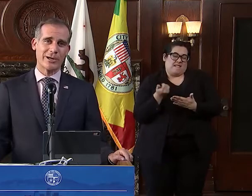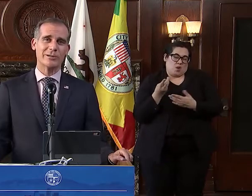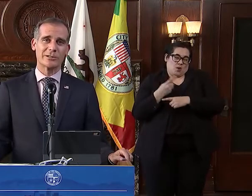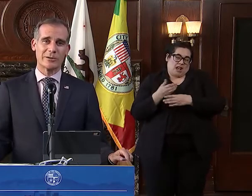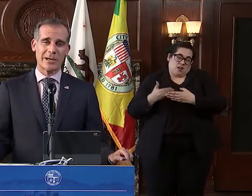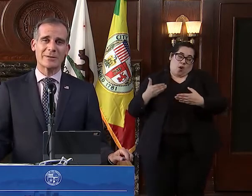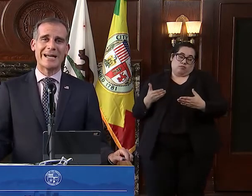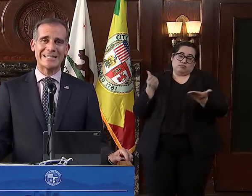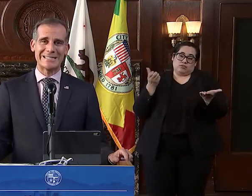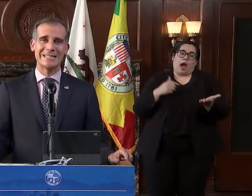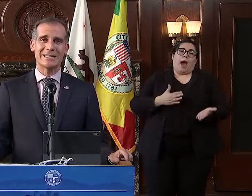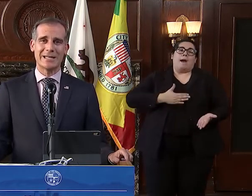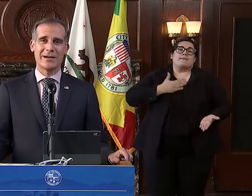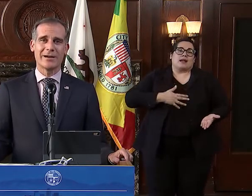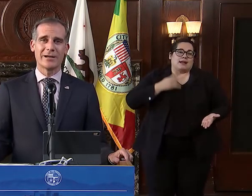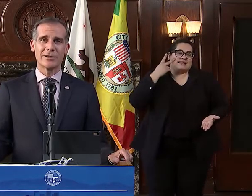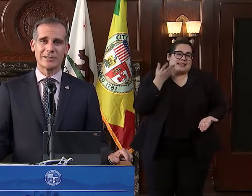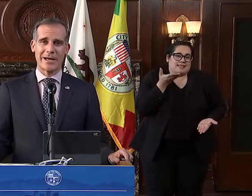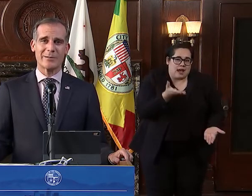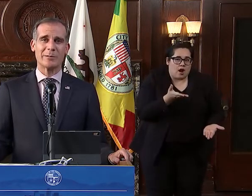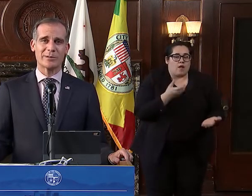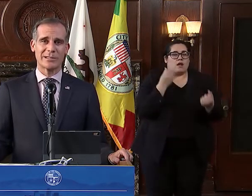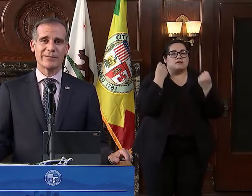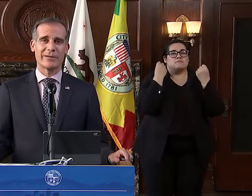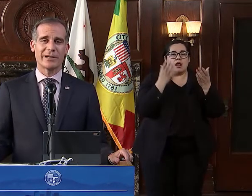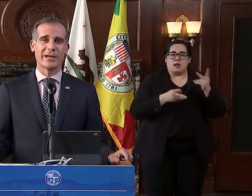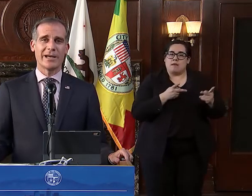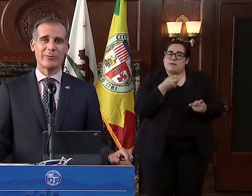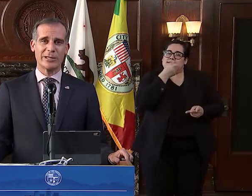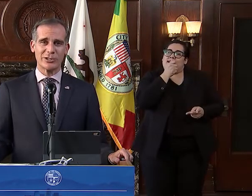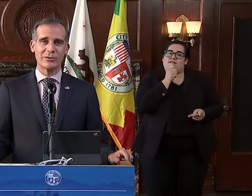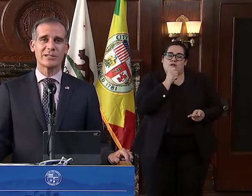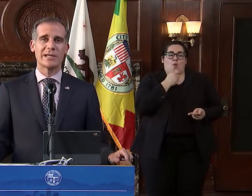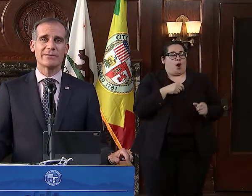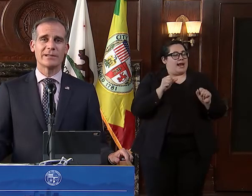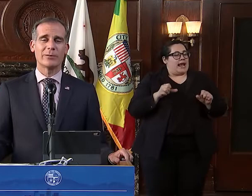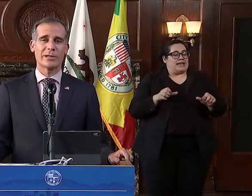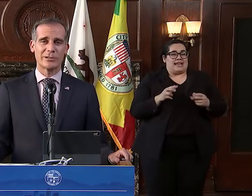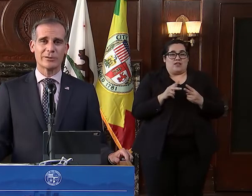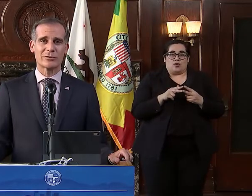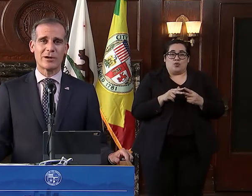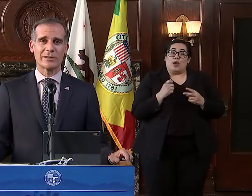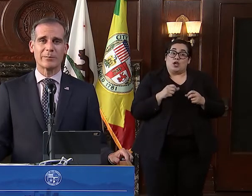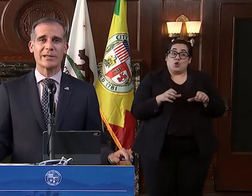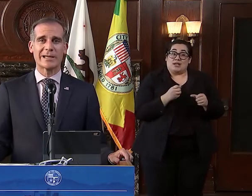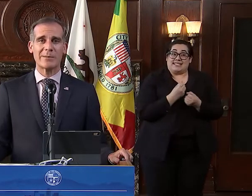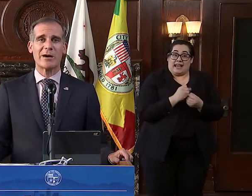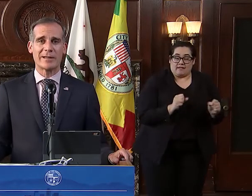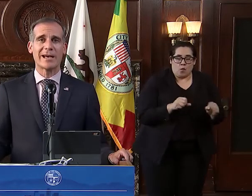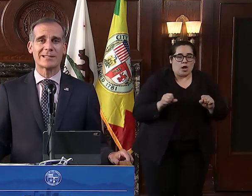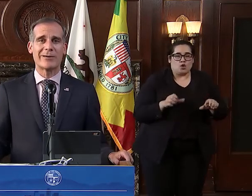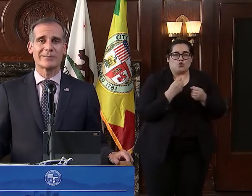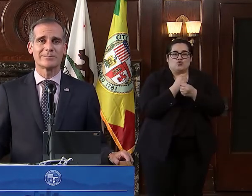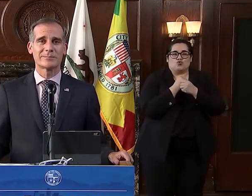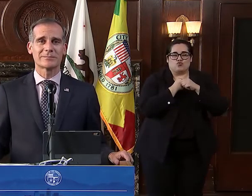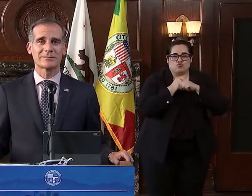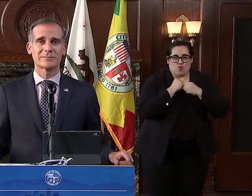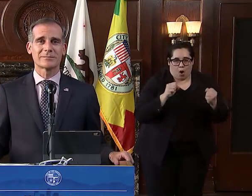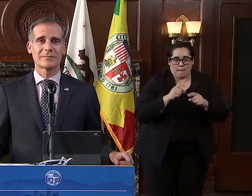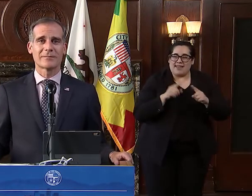days ago. So I'm glad to see it there. There's a lot of people suffering, and we can do this safely, we can do it strongly, but that came out in the last